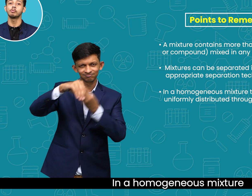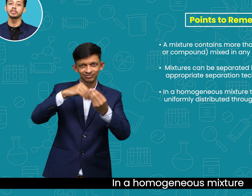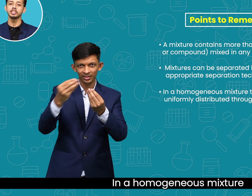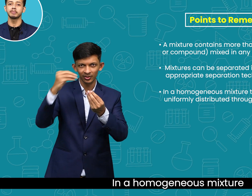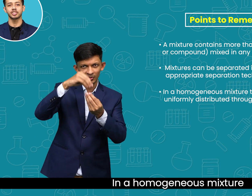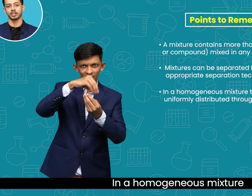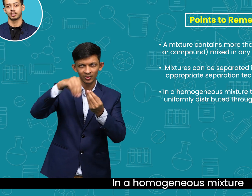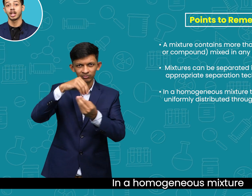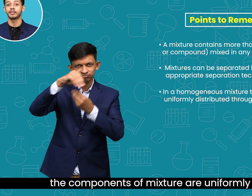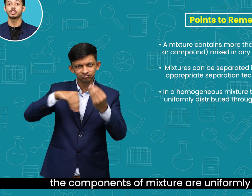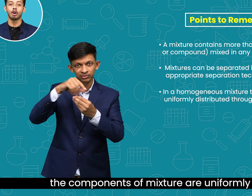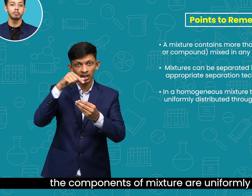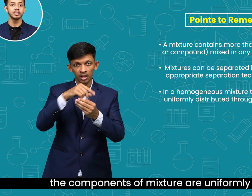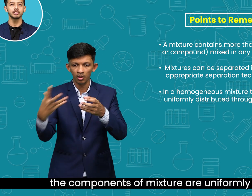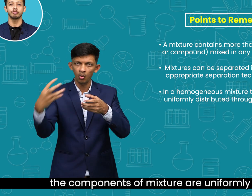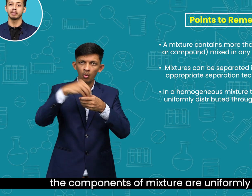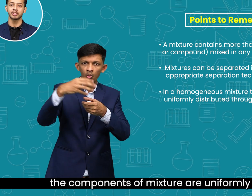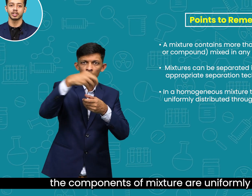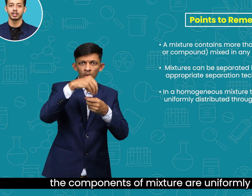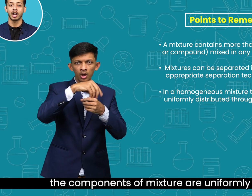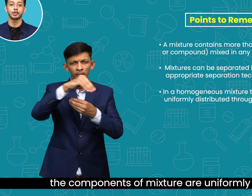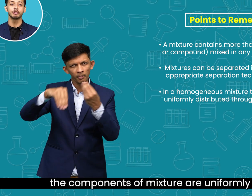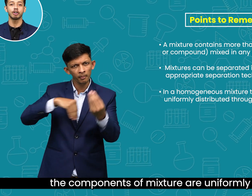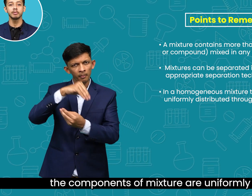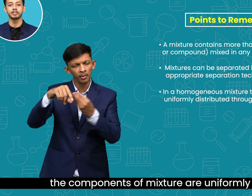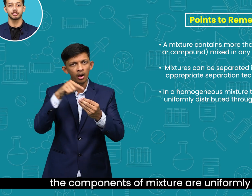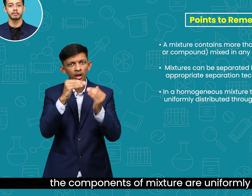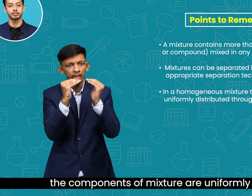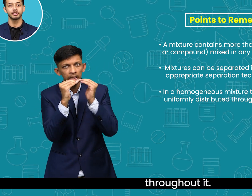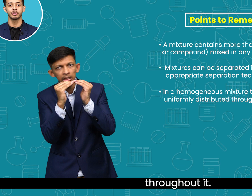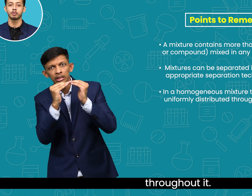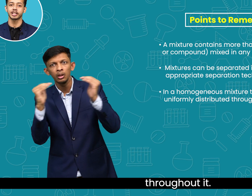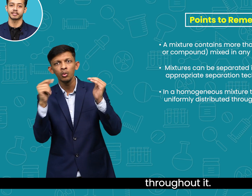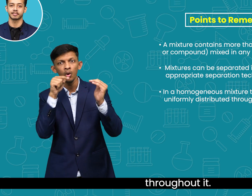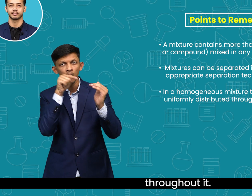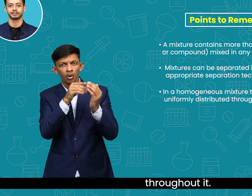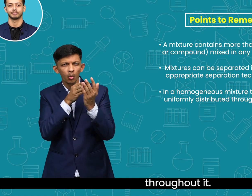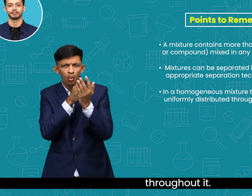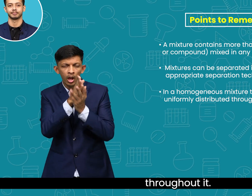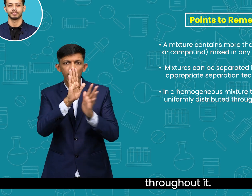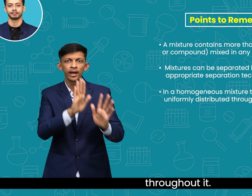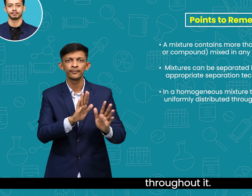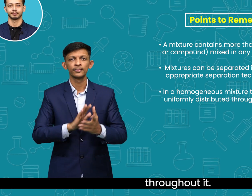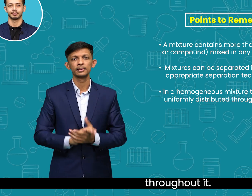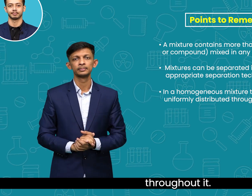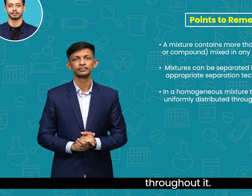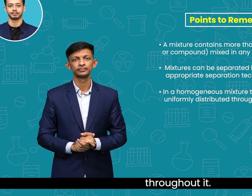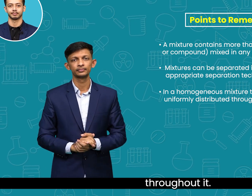In a homogeneous mixture, the components of mixture are uniformly distributed throughout it.